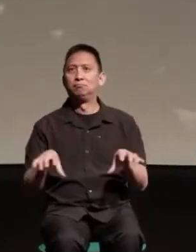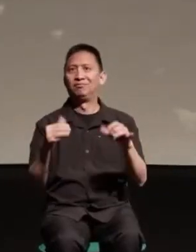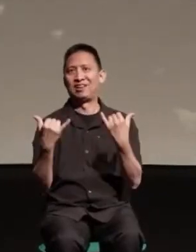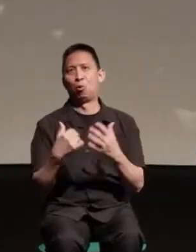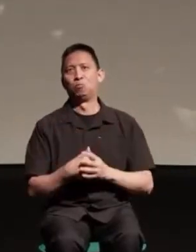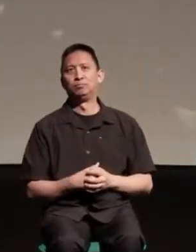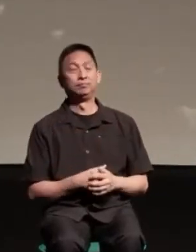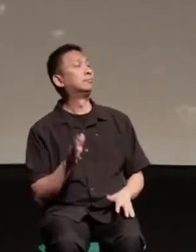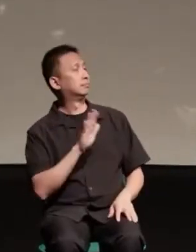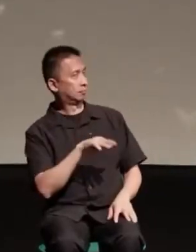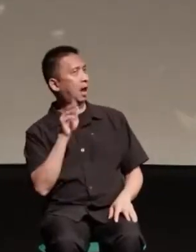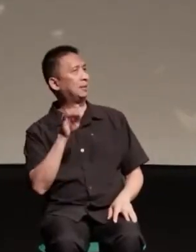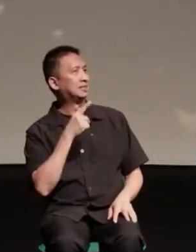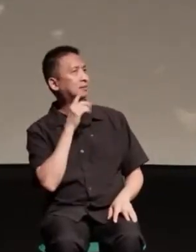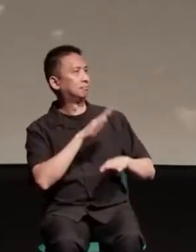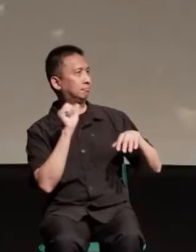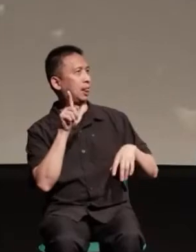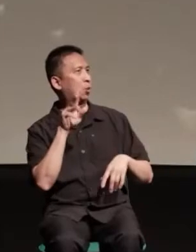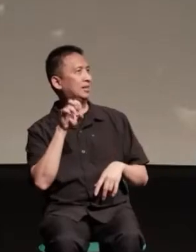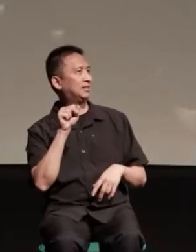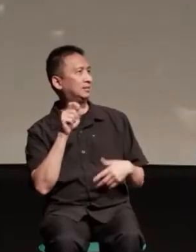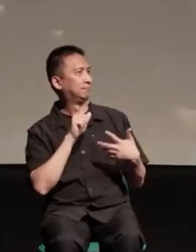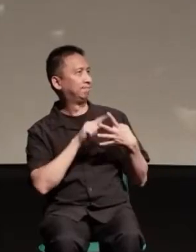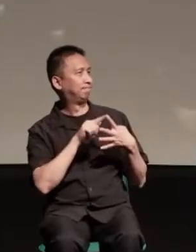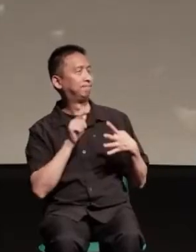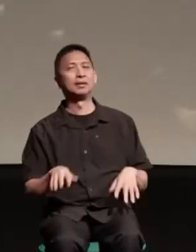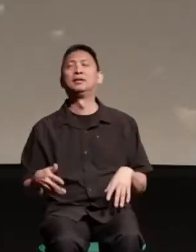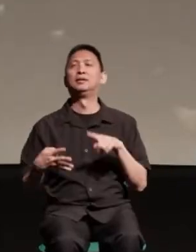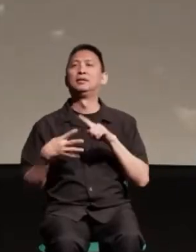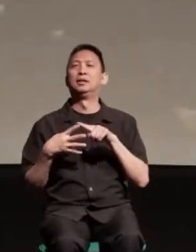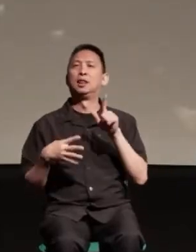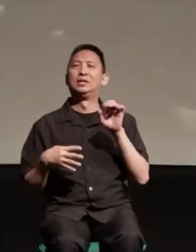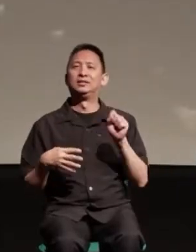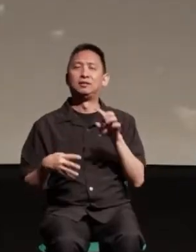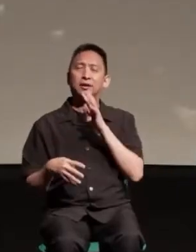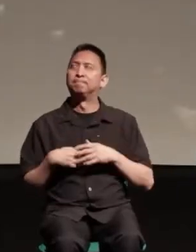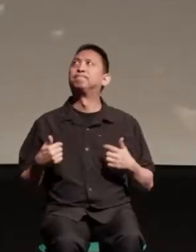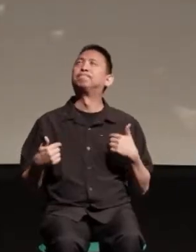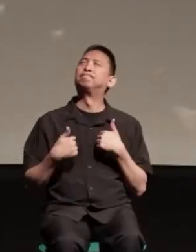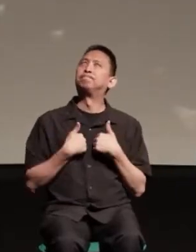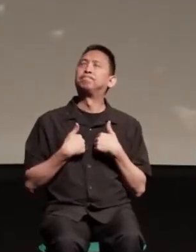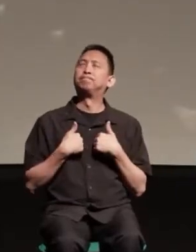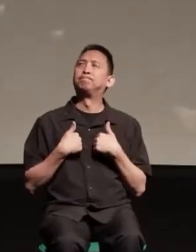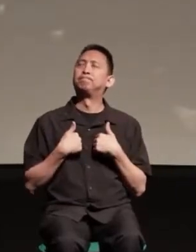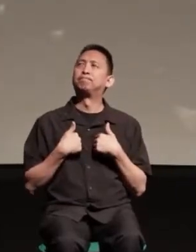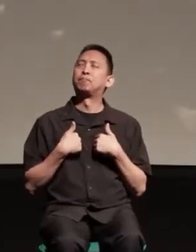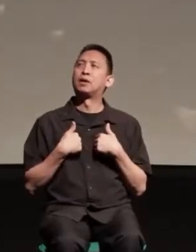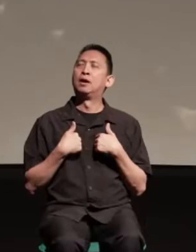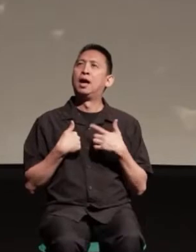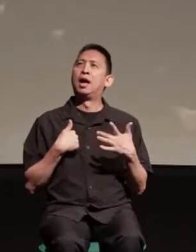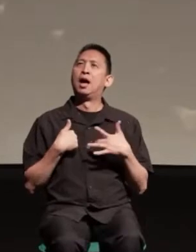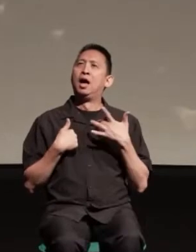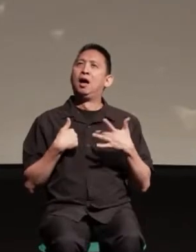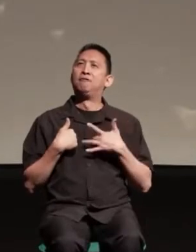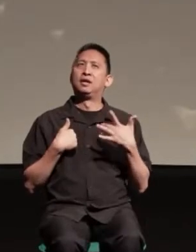happen. Louise? I just wanted to add, in terms of trying to grow